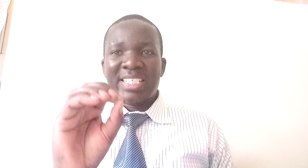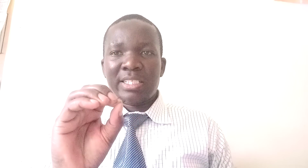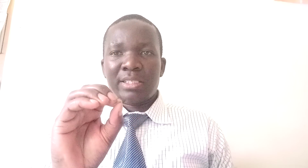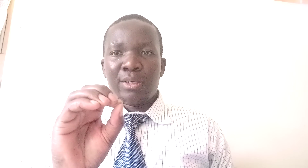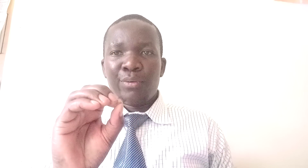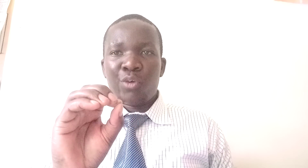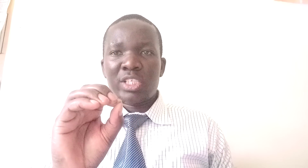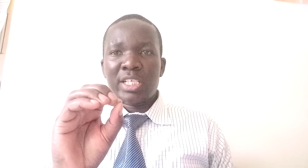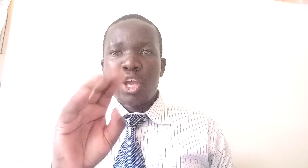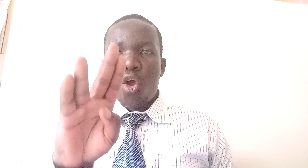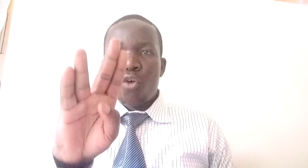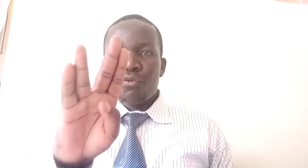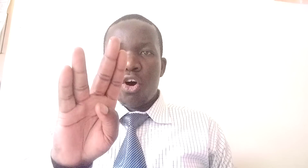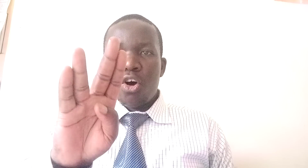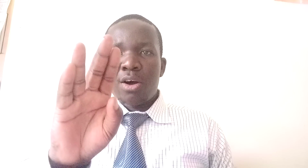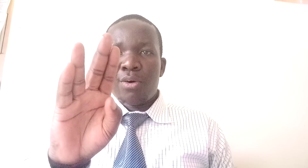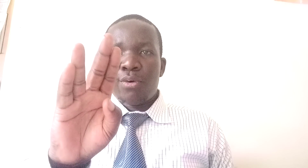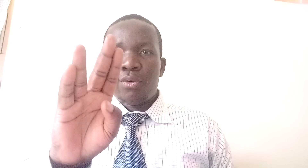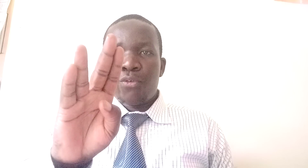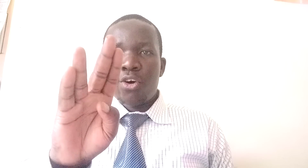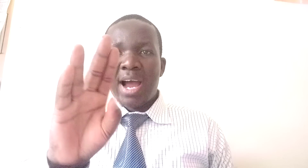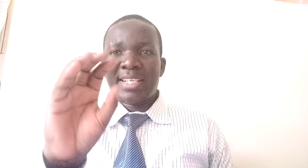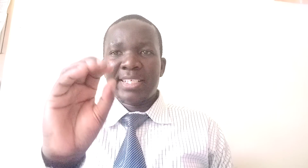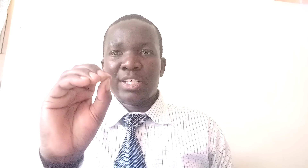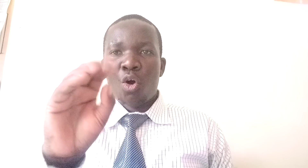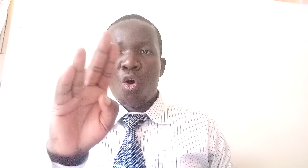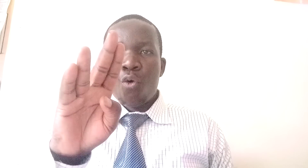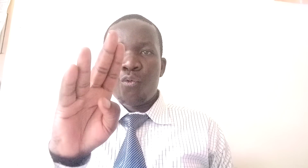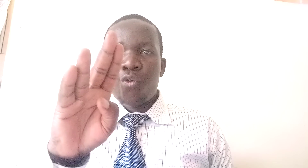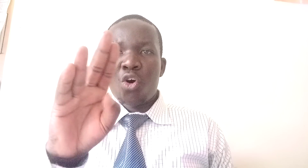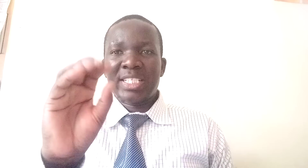30. 40. 4. 4 and 0. 40.